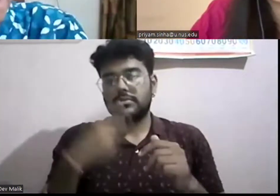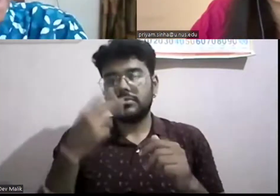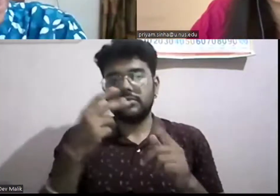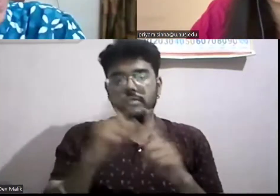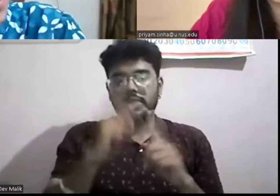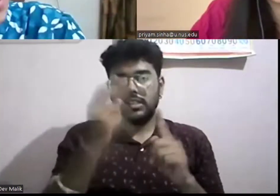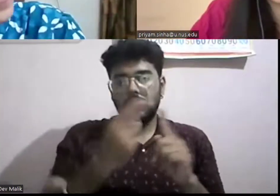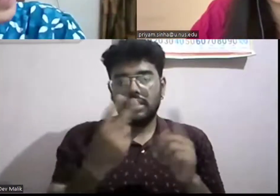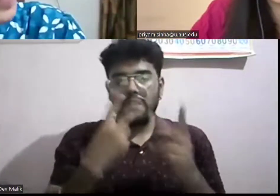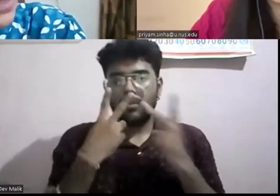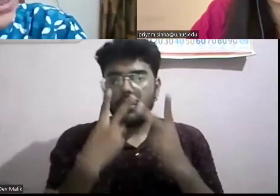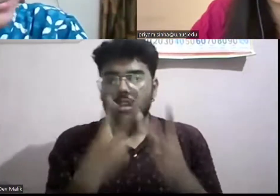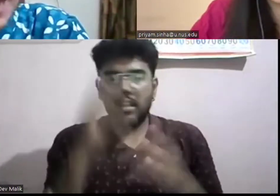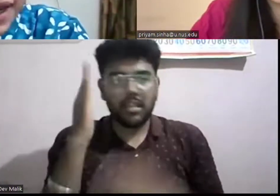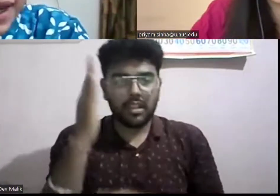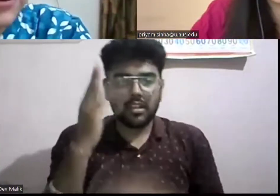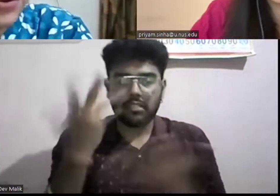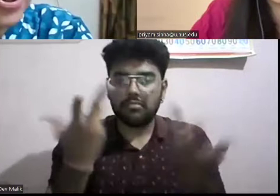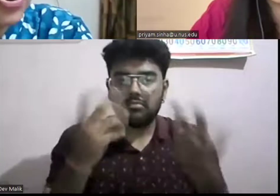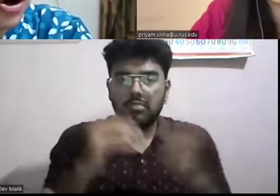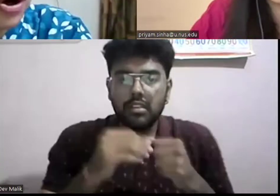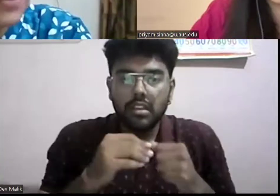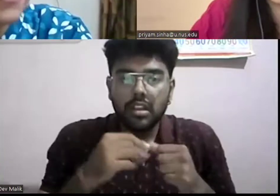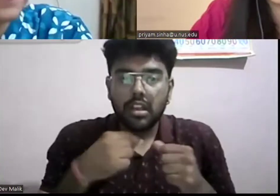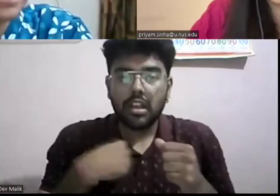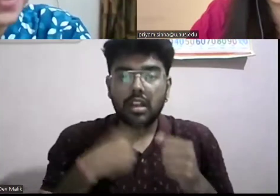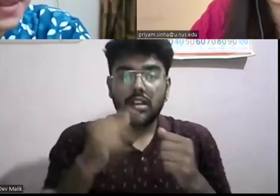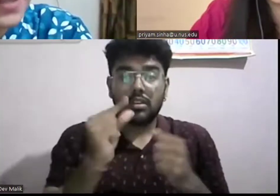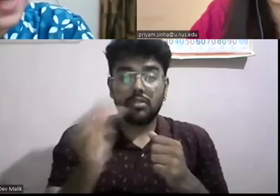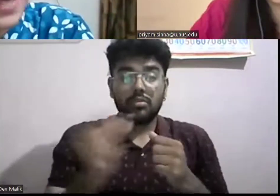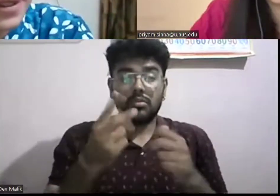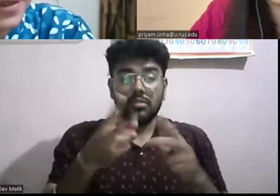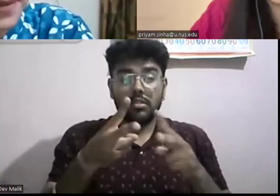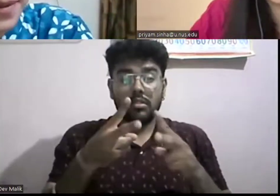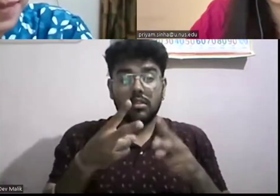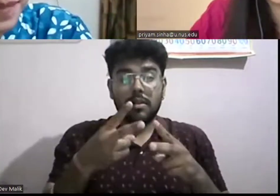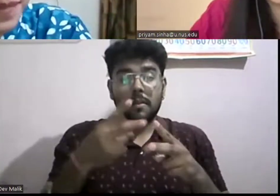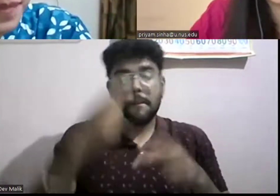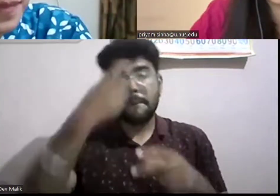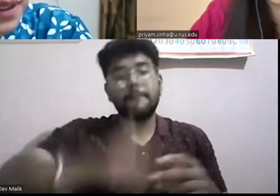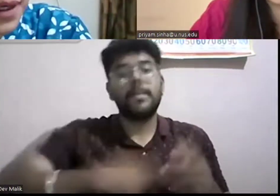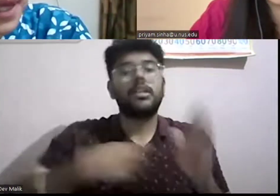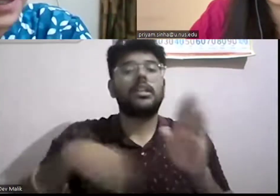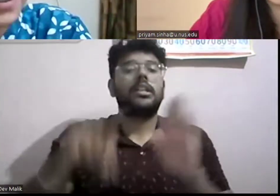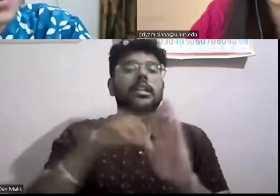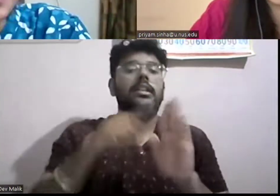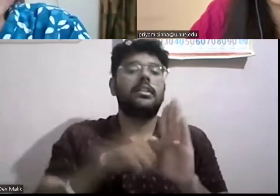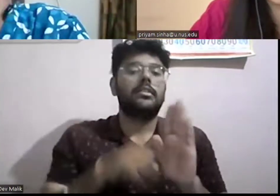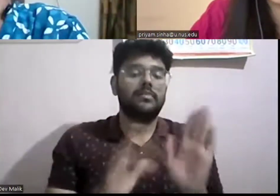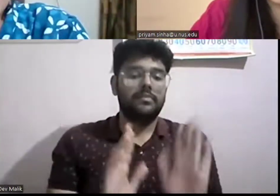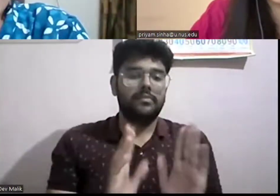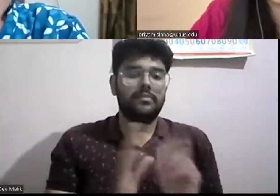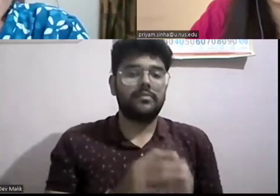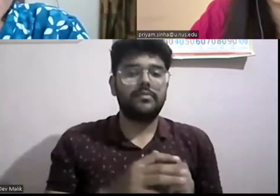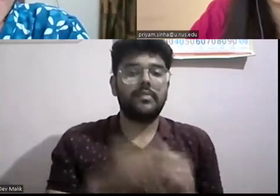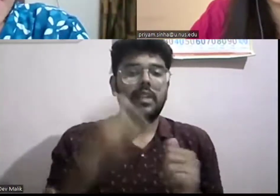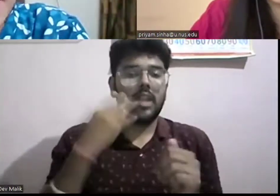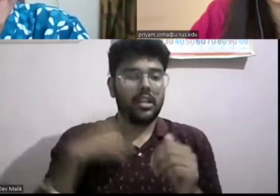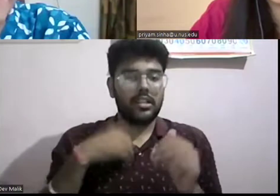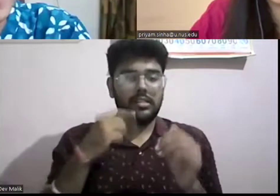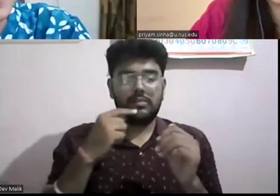lecture, I have used a lot of personal narratives, right? When I talk